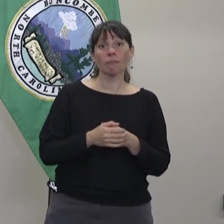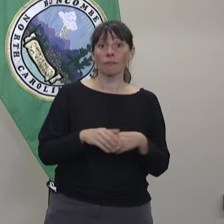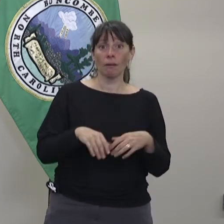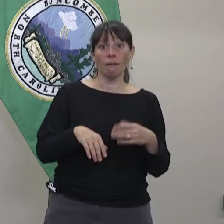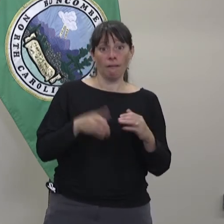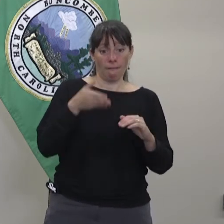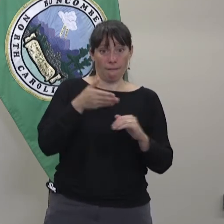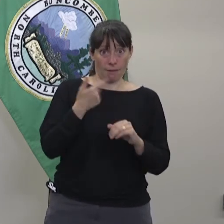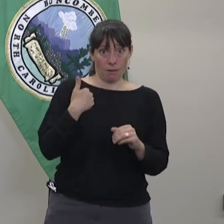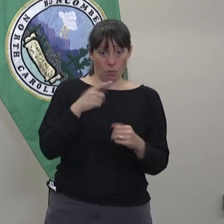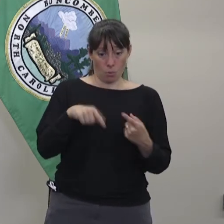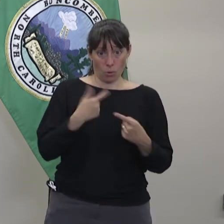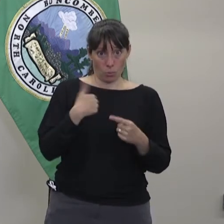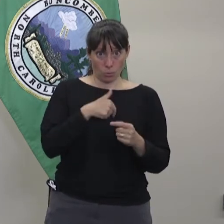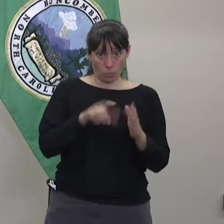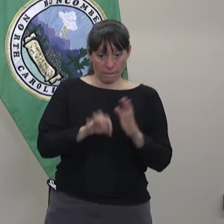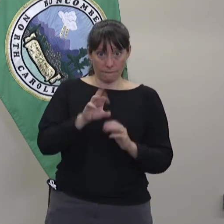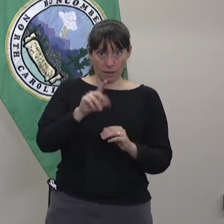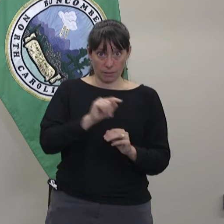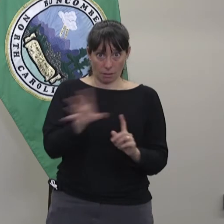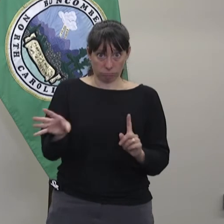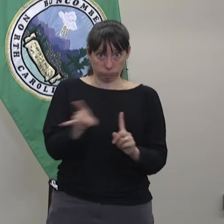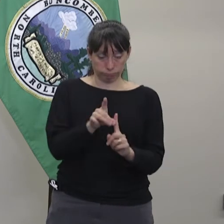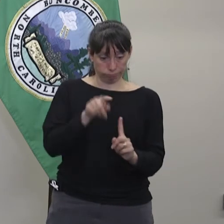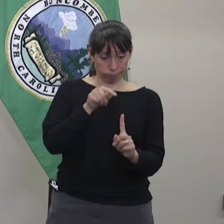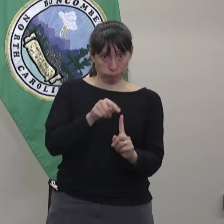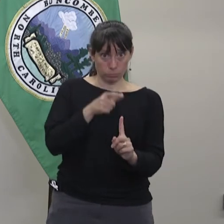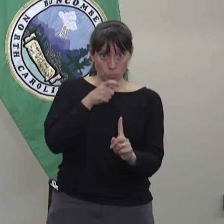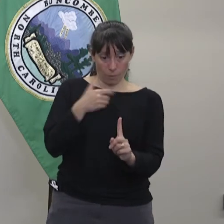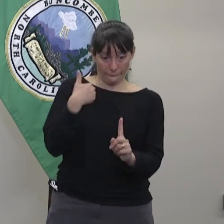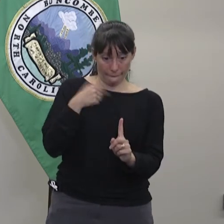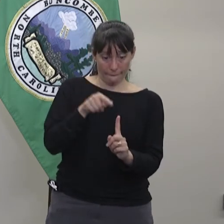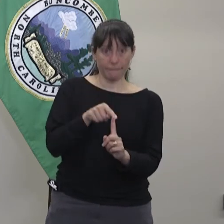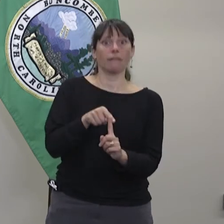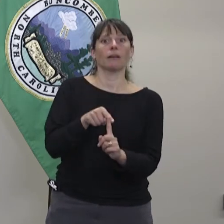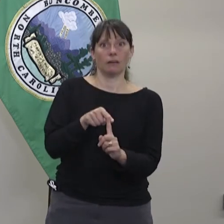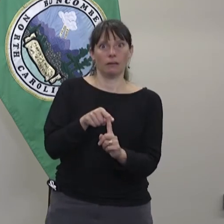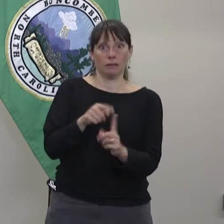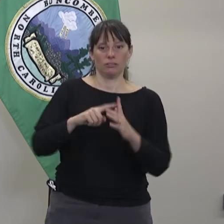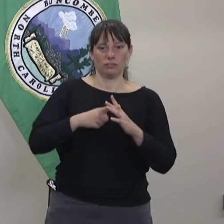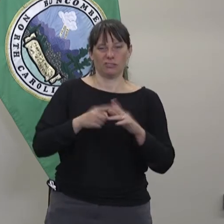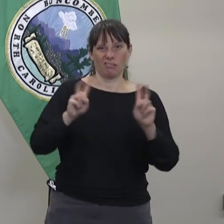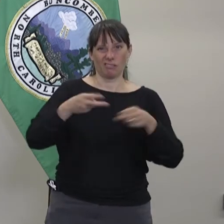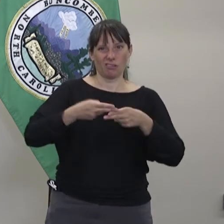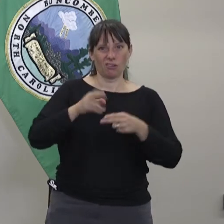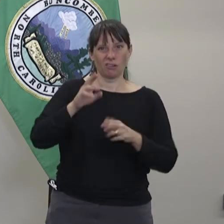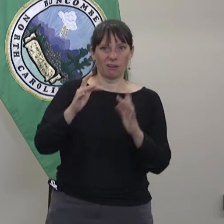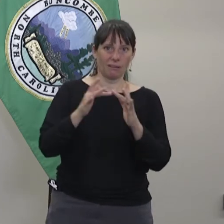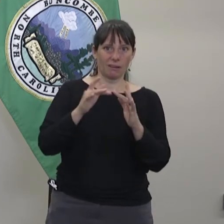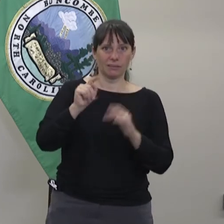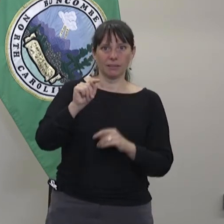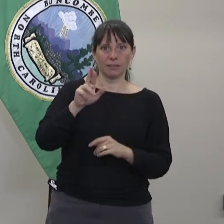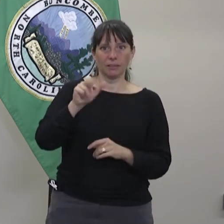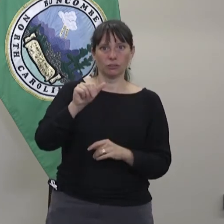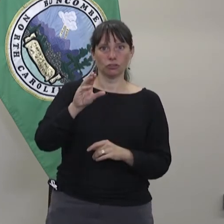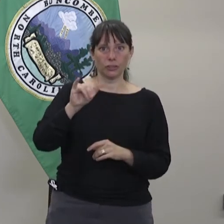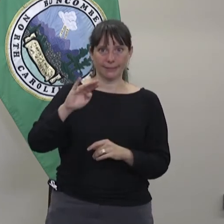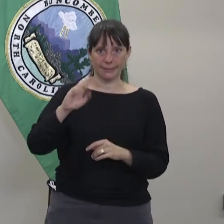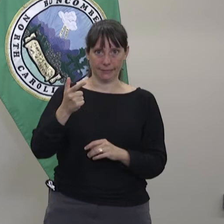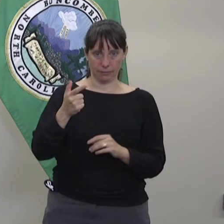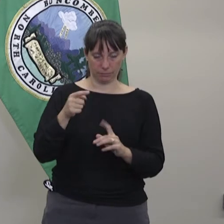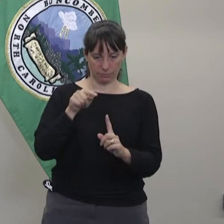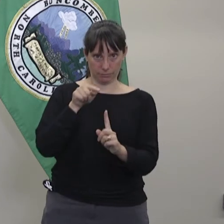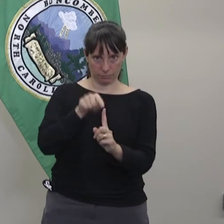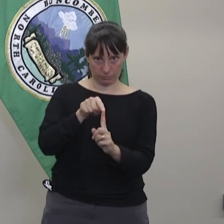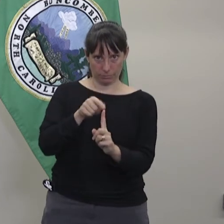then begins. This is the process of contacting the individuals who were in close contact of a known positive